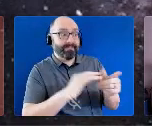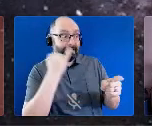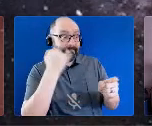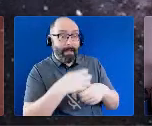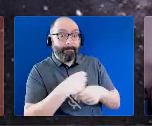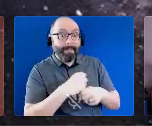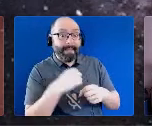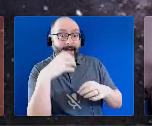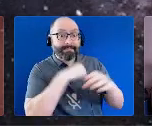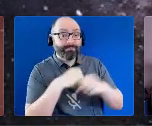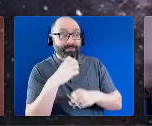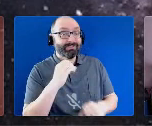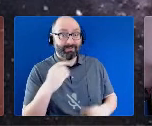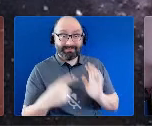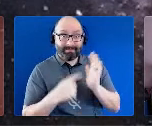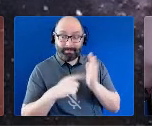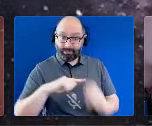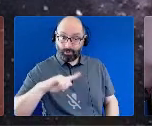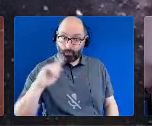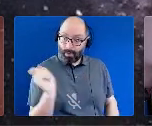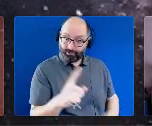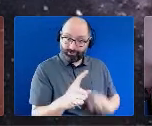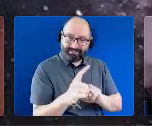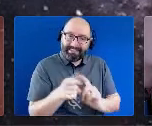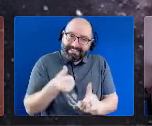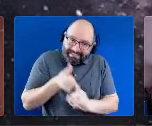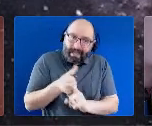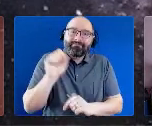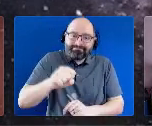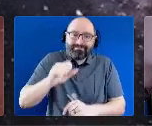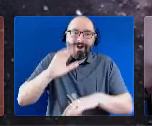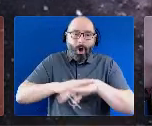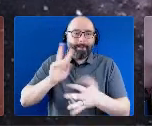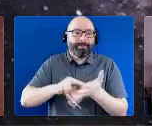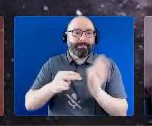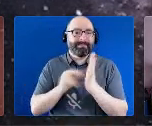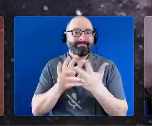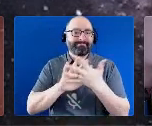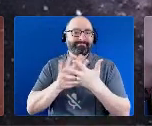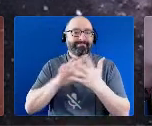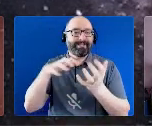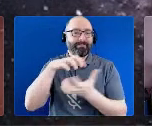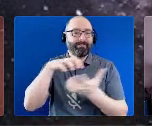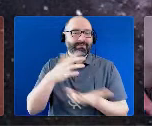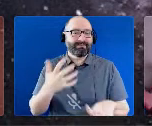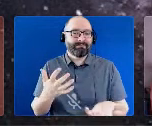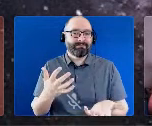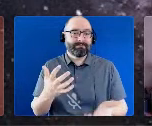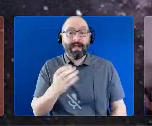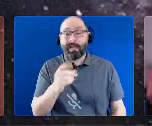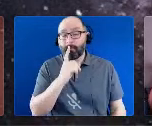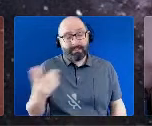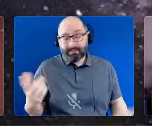they're intentionally going to be asking you questions that are going to be confusing. And plus, questions are just confusing. The interviewer has seen them